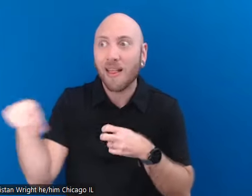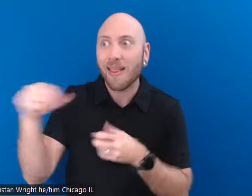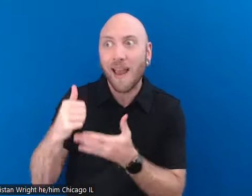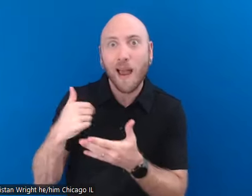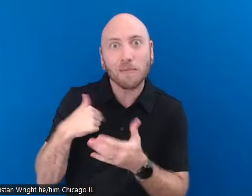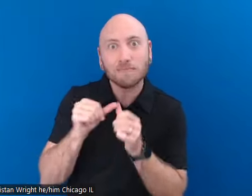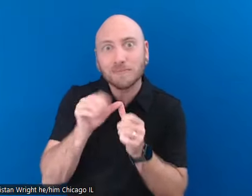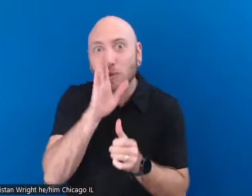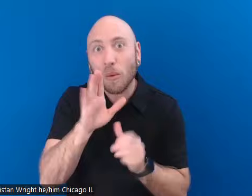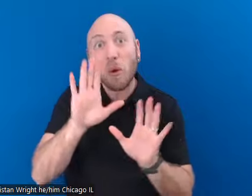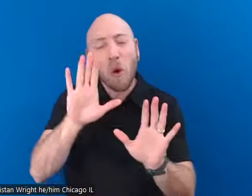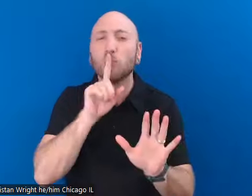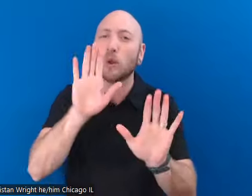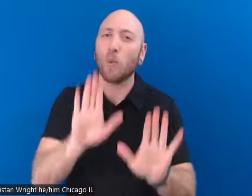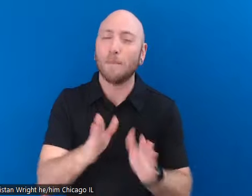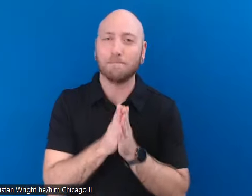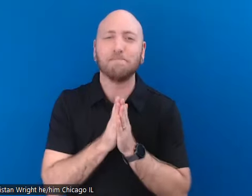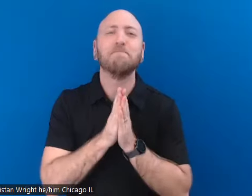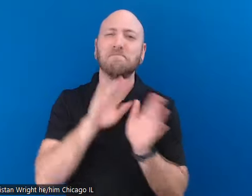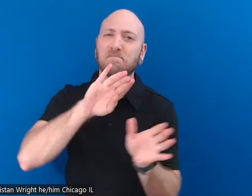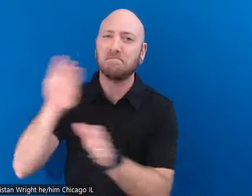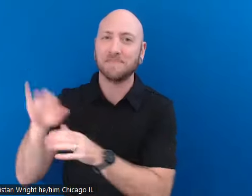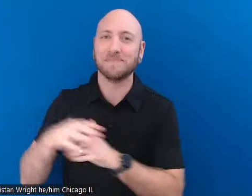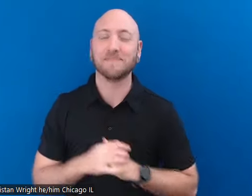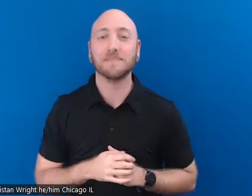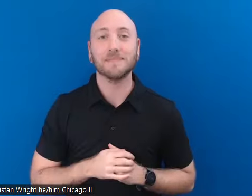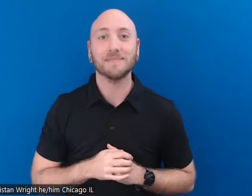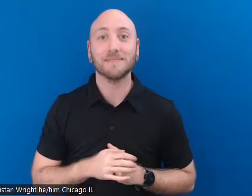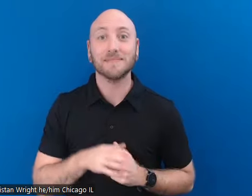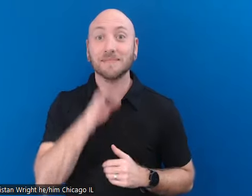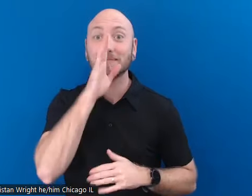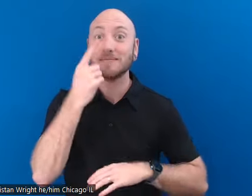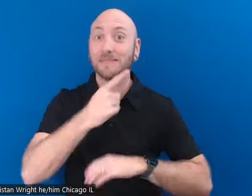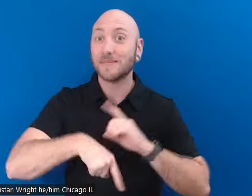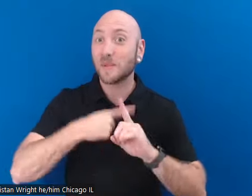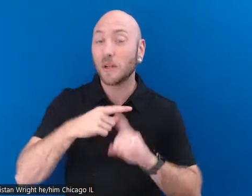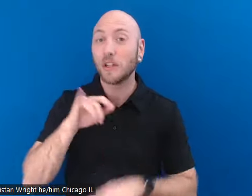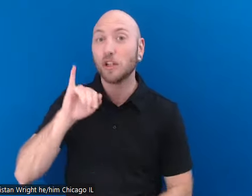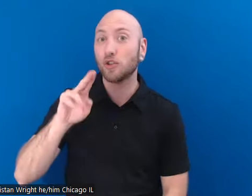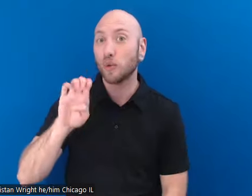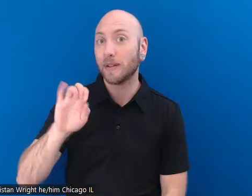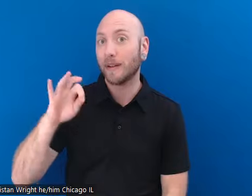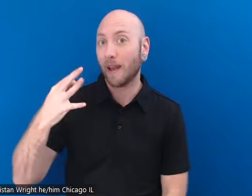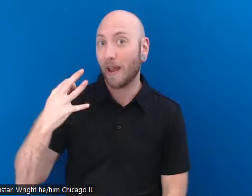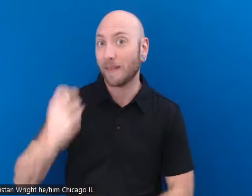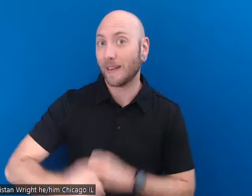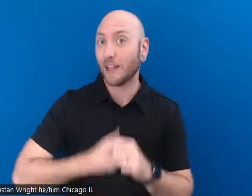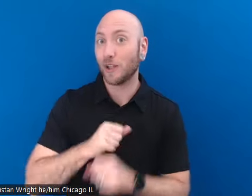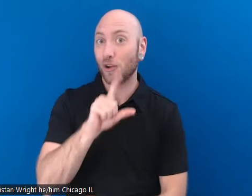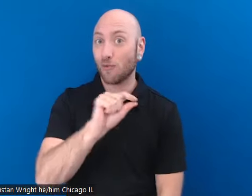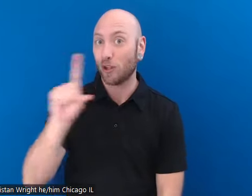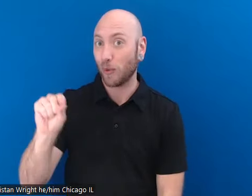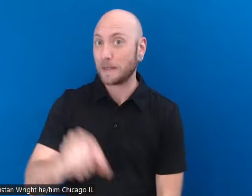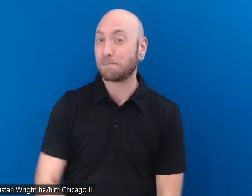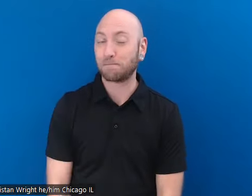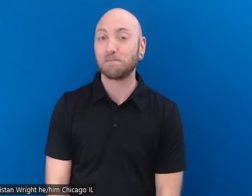But on to my actual story. My sober date is June 9th, 2020.